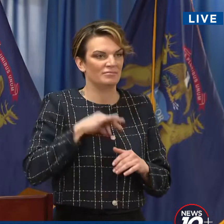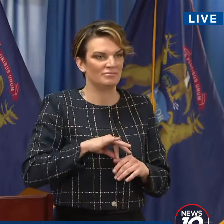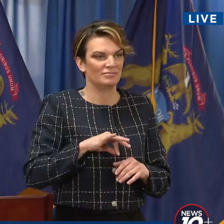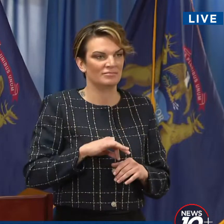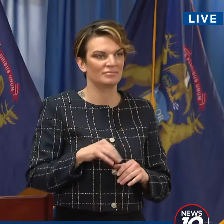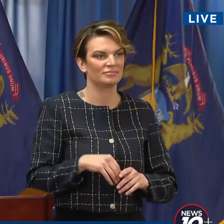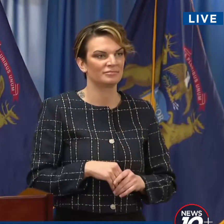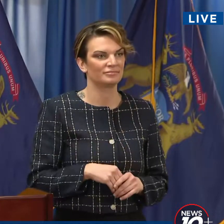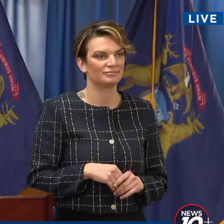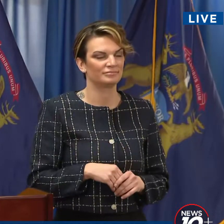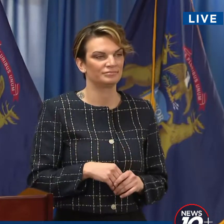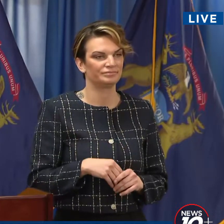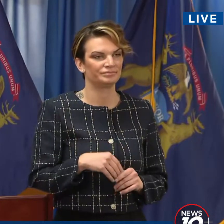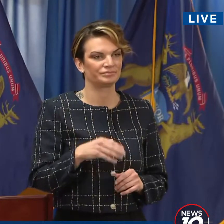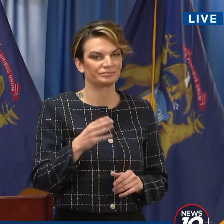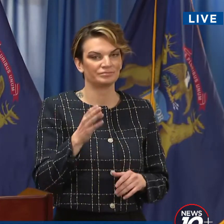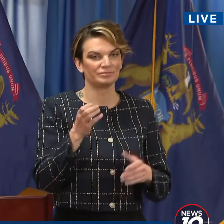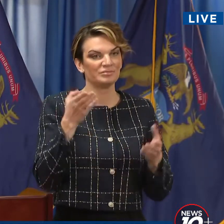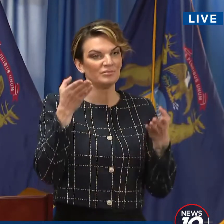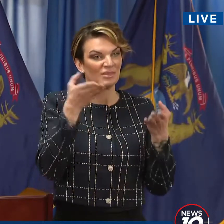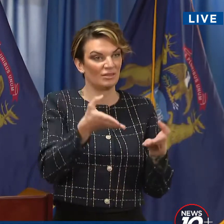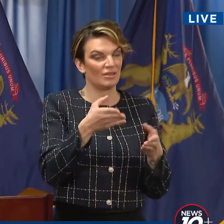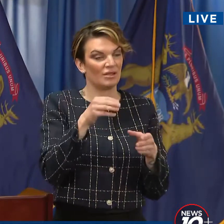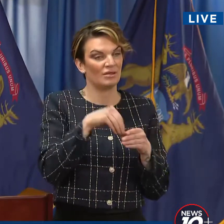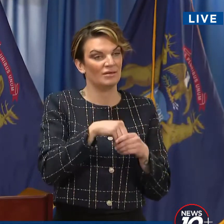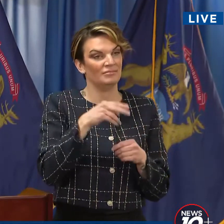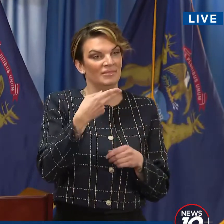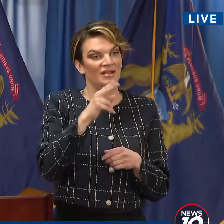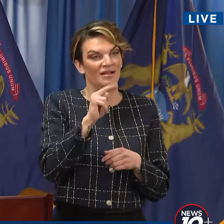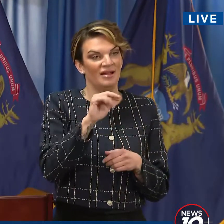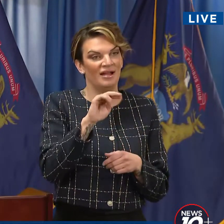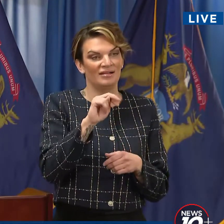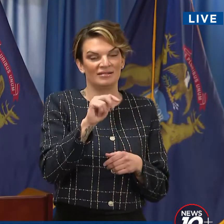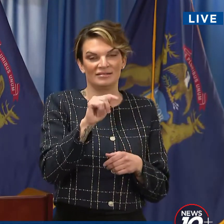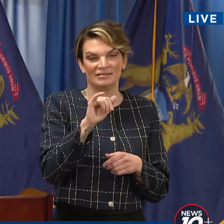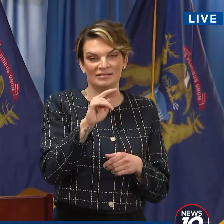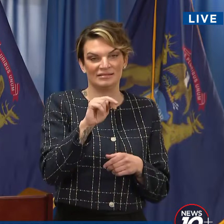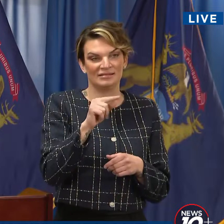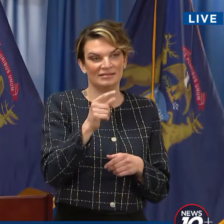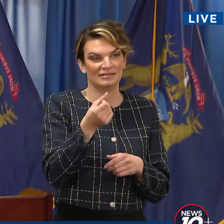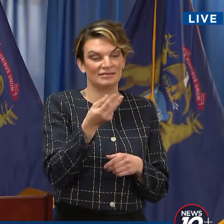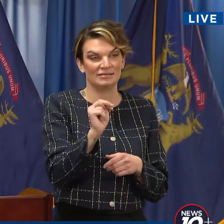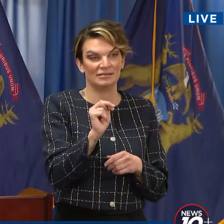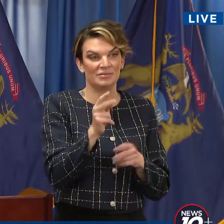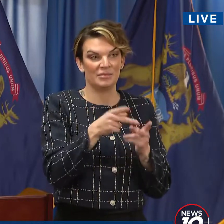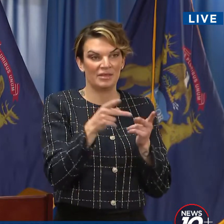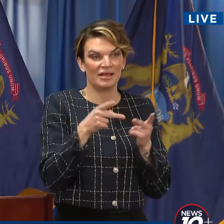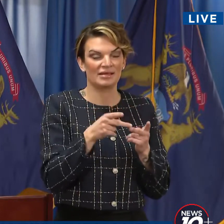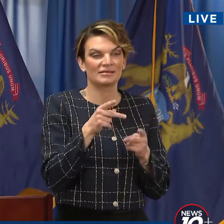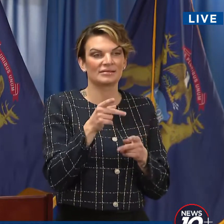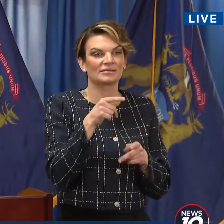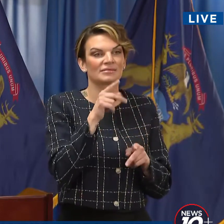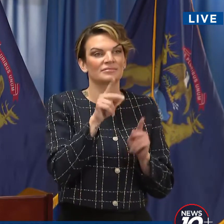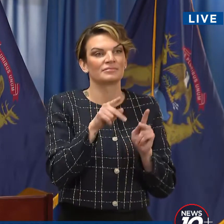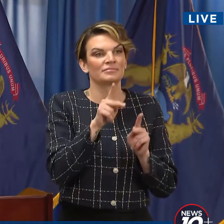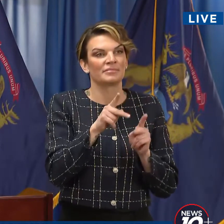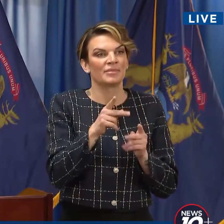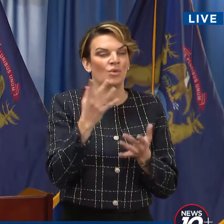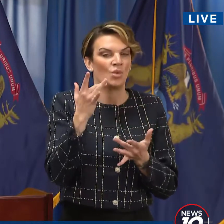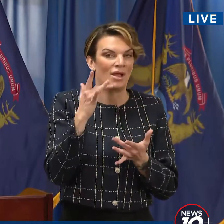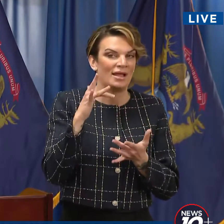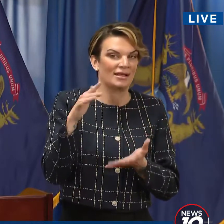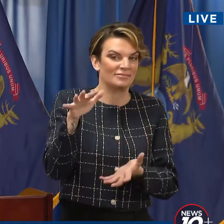having, being there in Huntington Place last night and talking with folks as they were waiting for ballots to come from